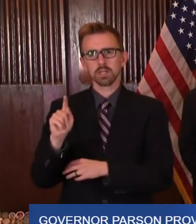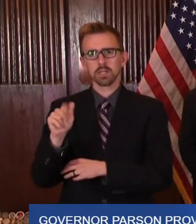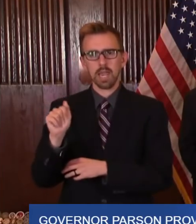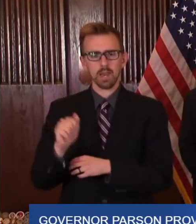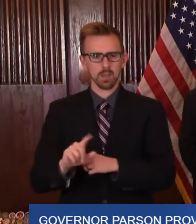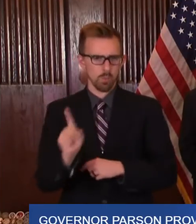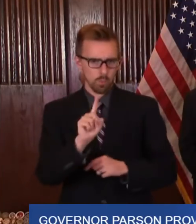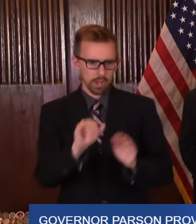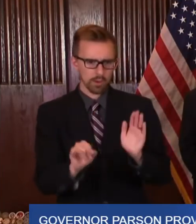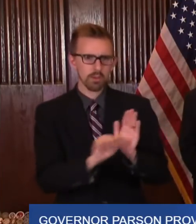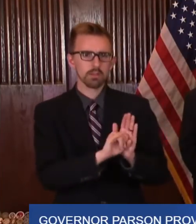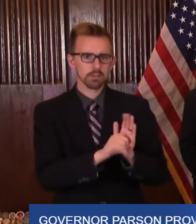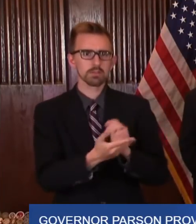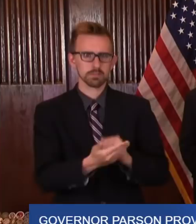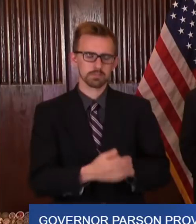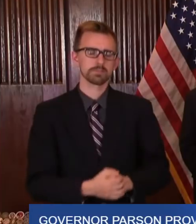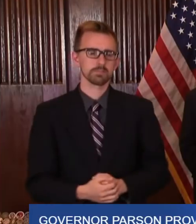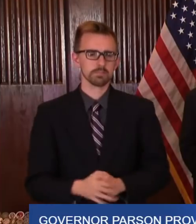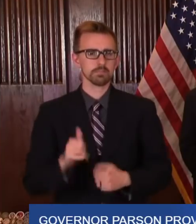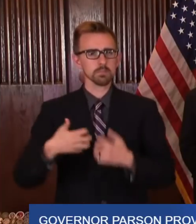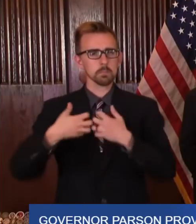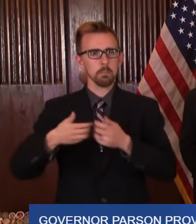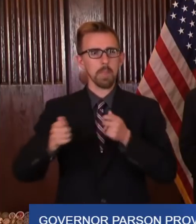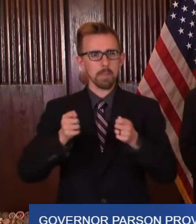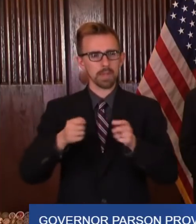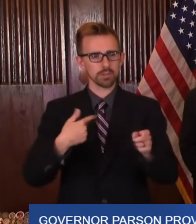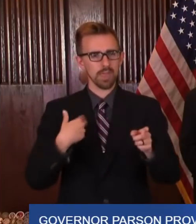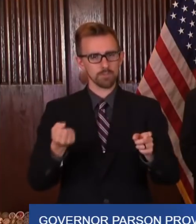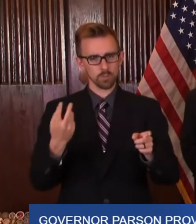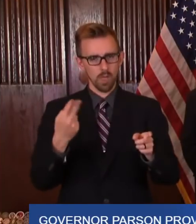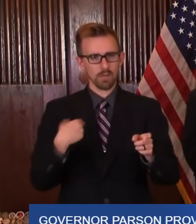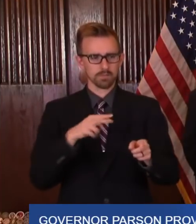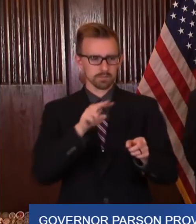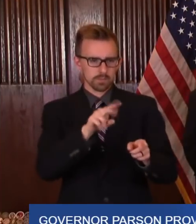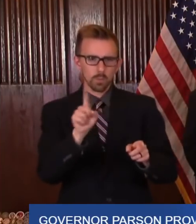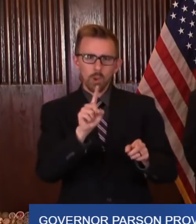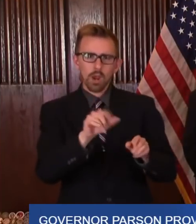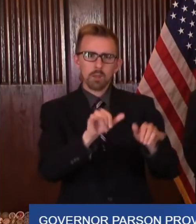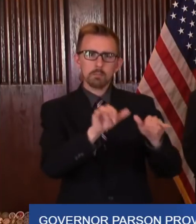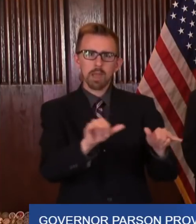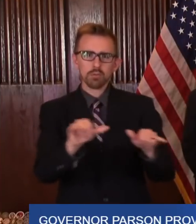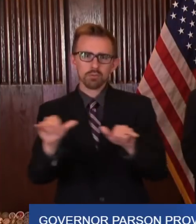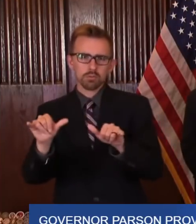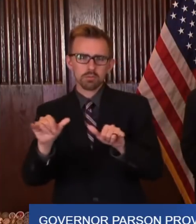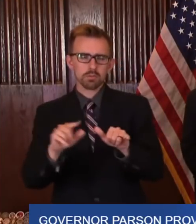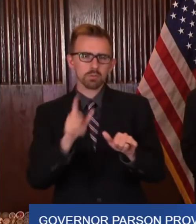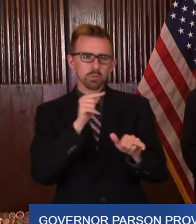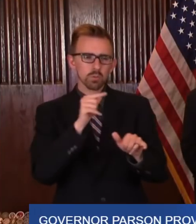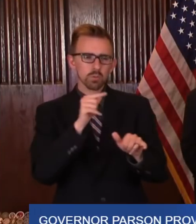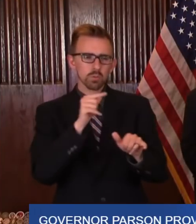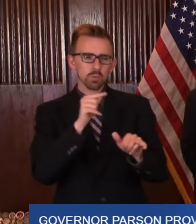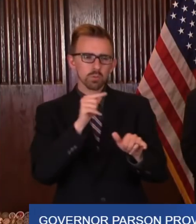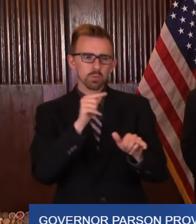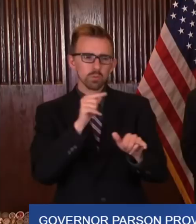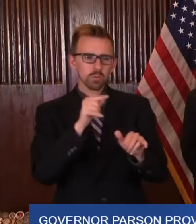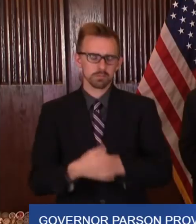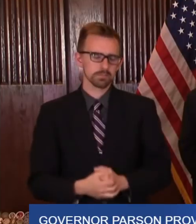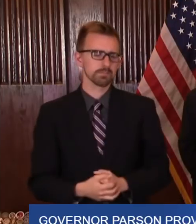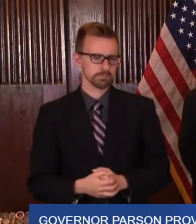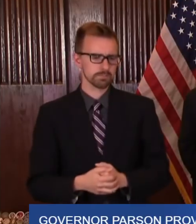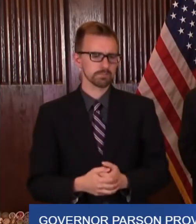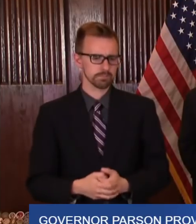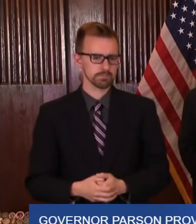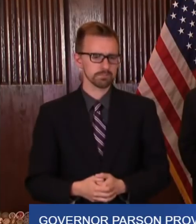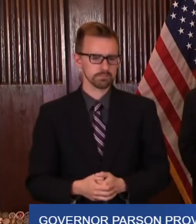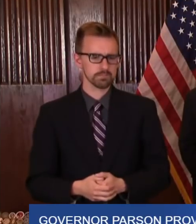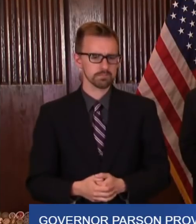cases? Talked to the plant manager this week for the 12 cases they have. Is there a pattern there? that we need to be in tune